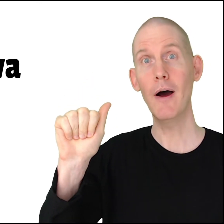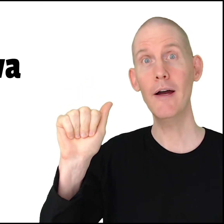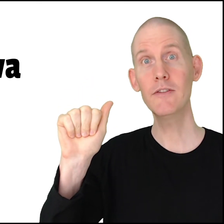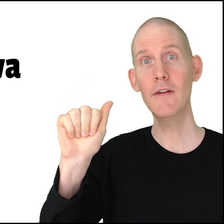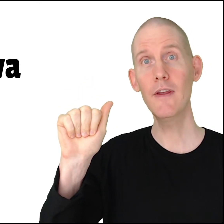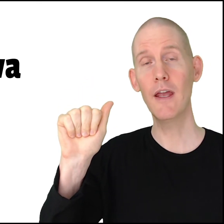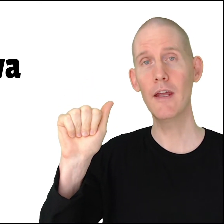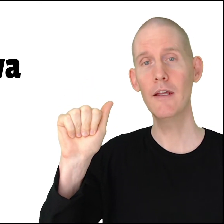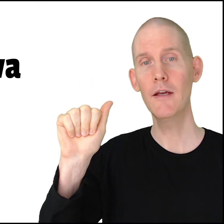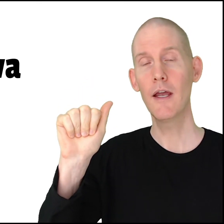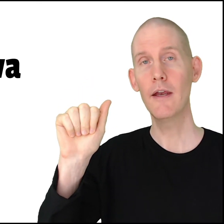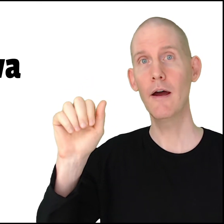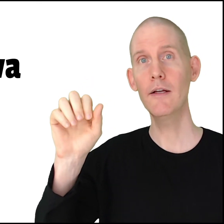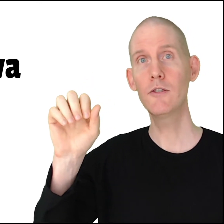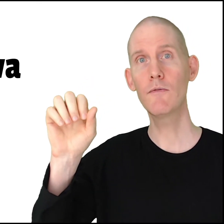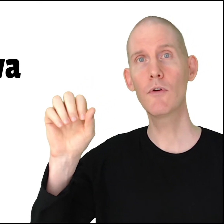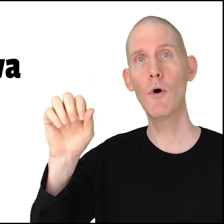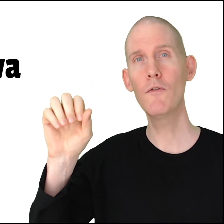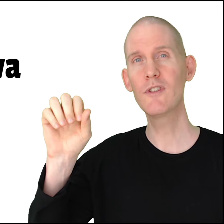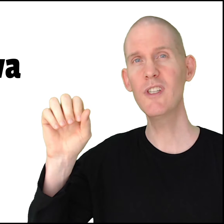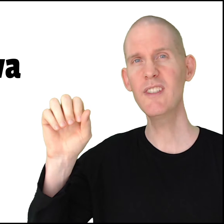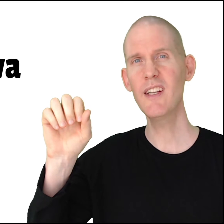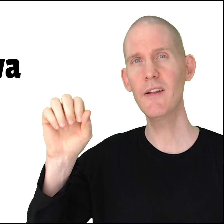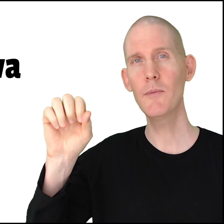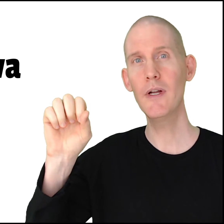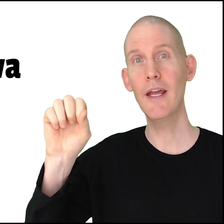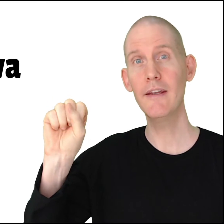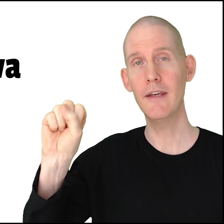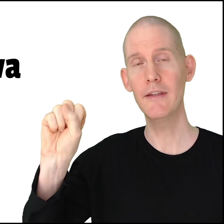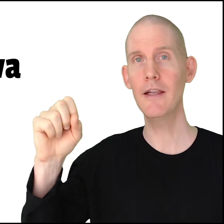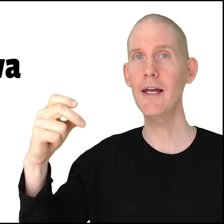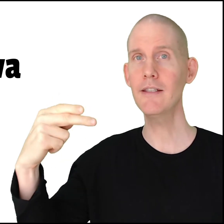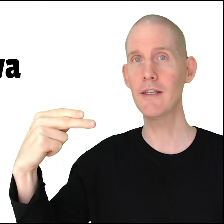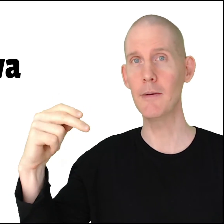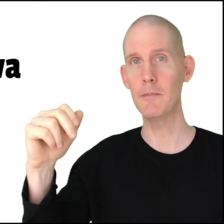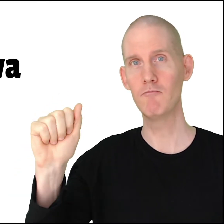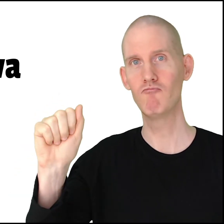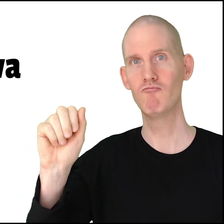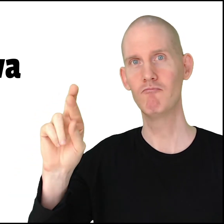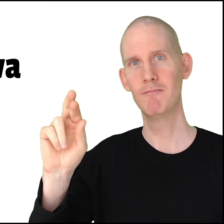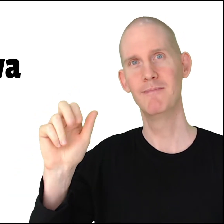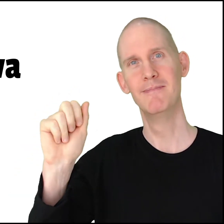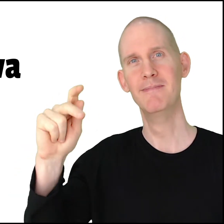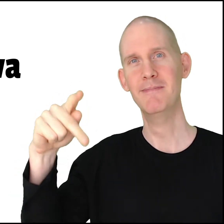pause on the A, and now I shifted over just a little bit and did the last name.